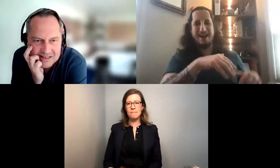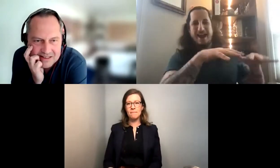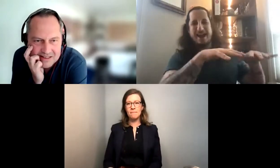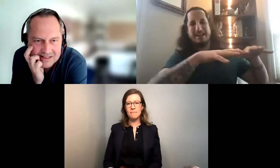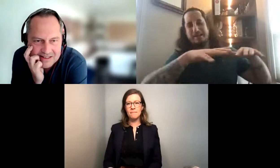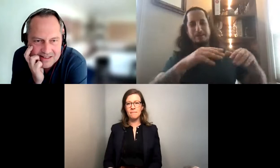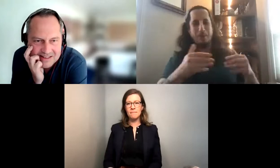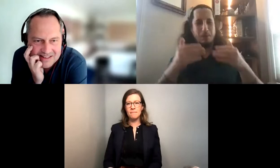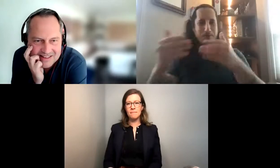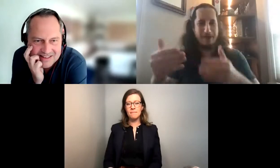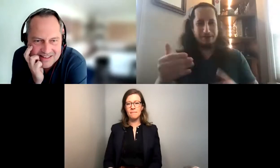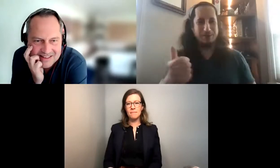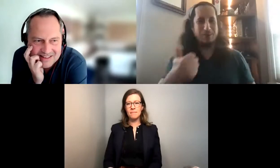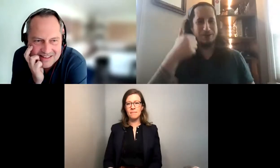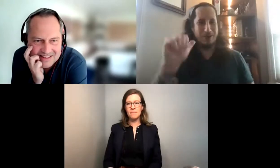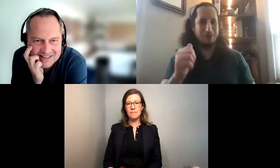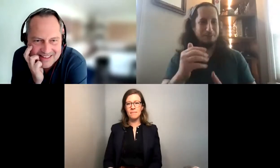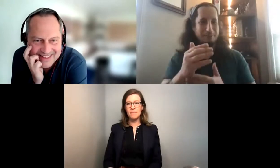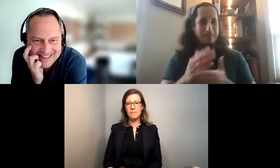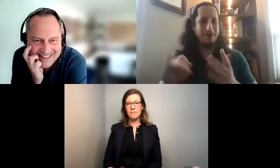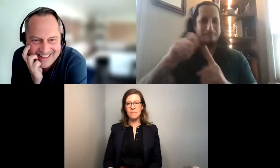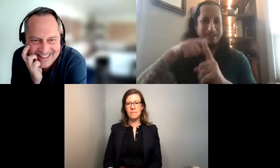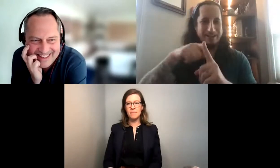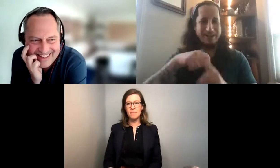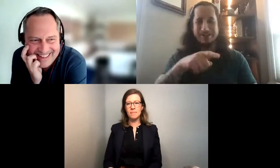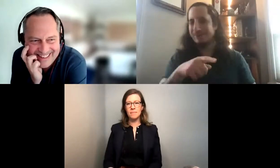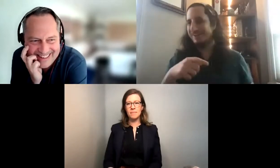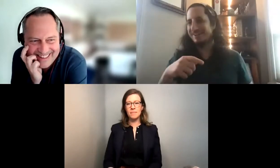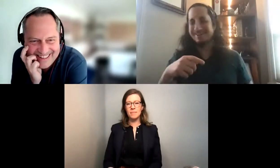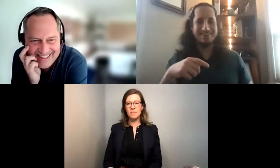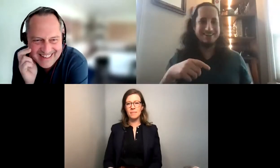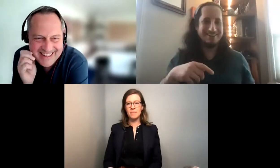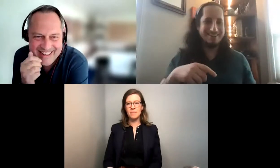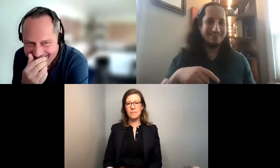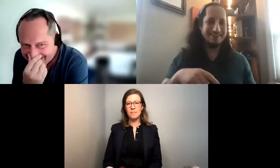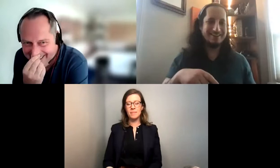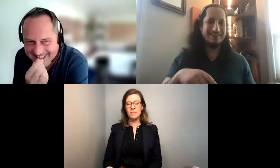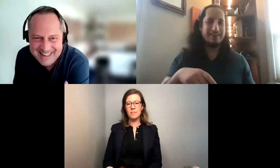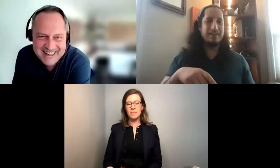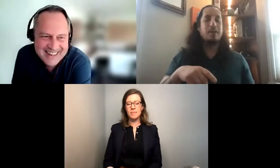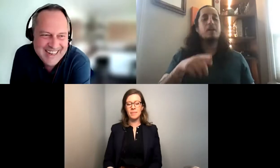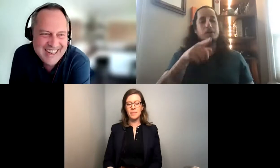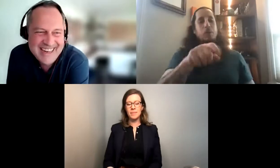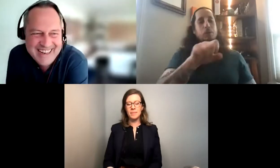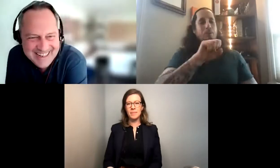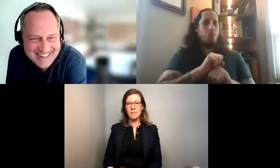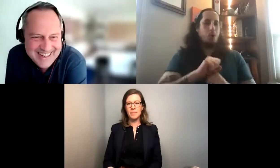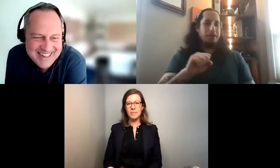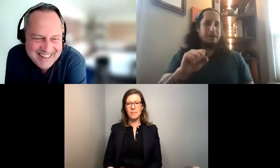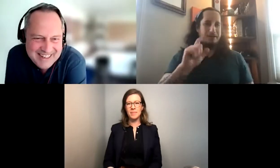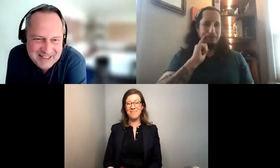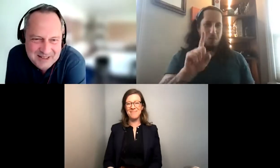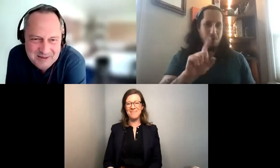I think I'm gonna leave that hanging maybe, and we can move on to another part of picking on you.